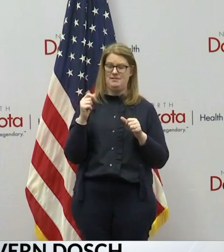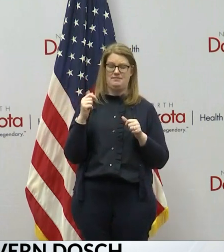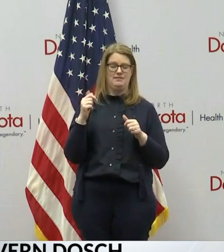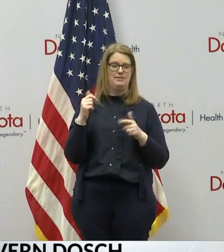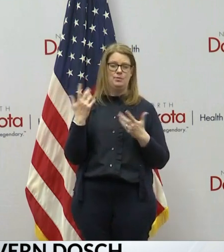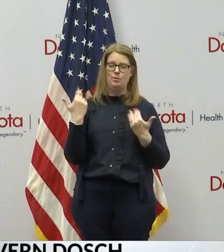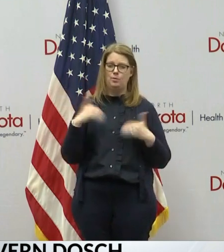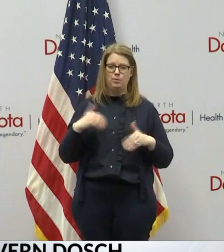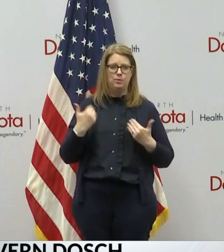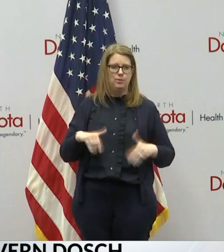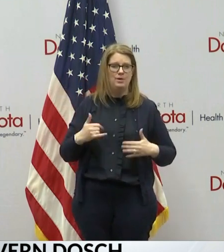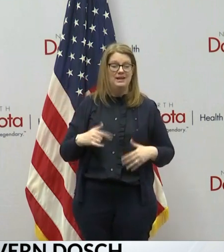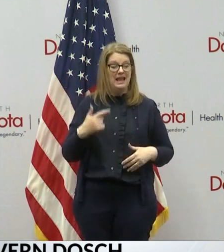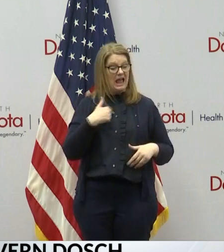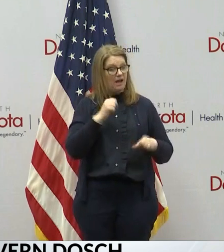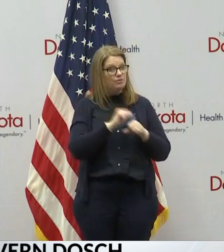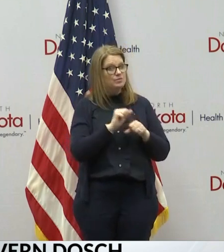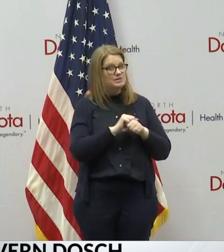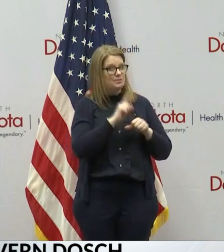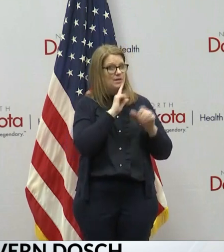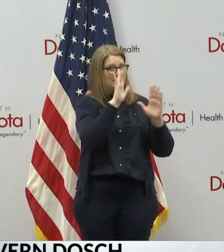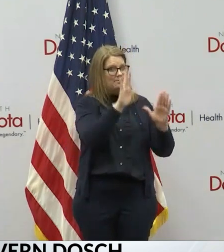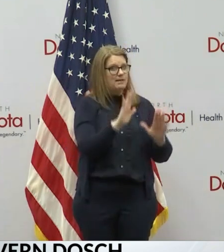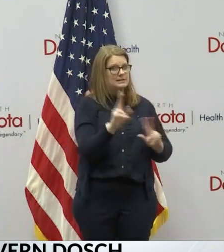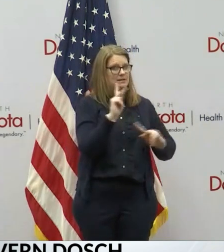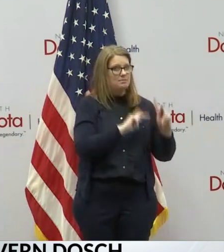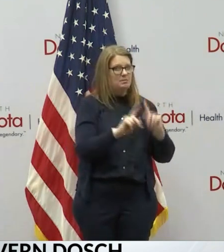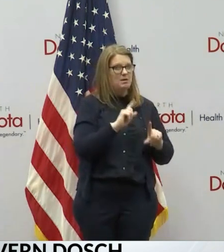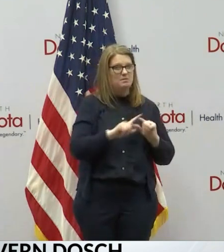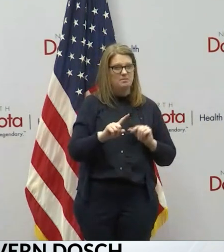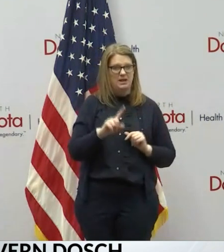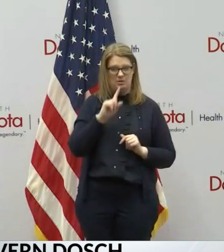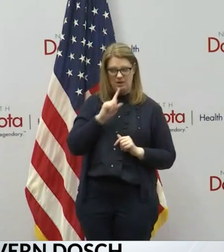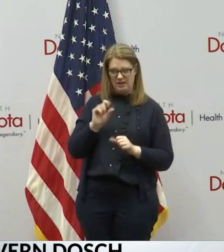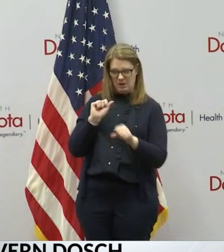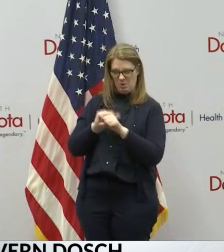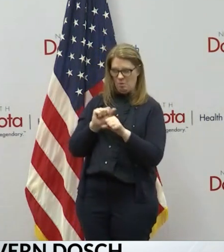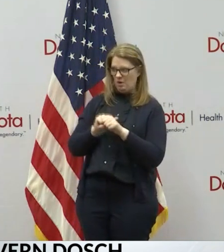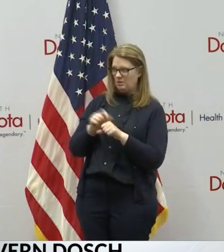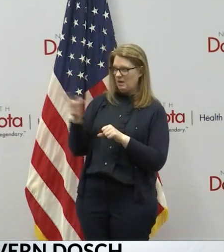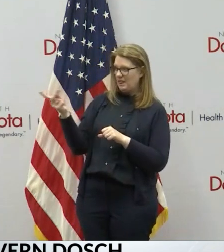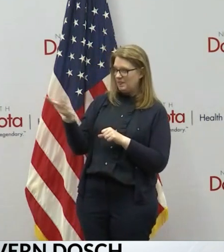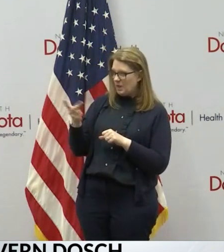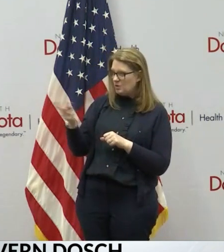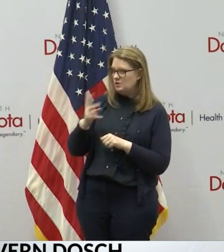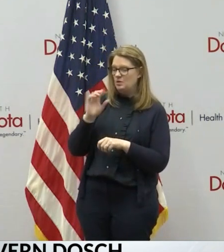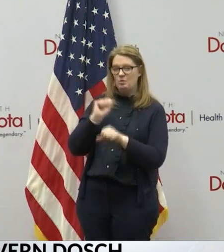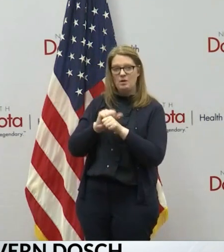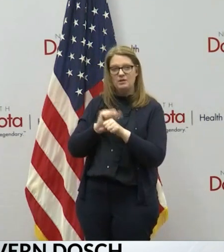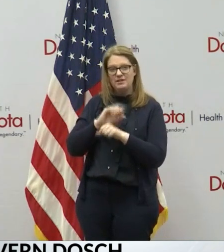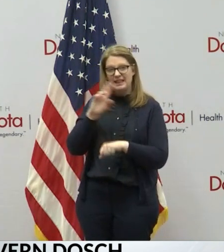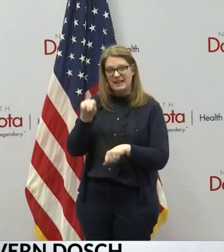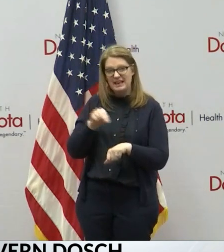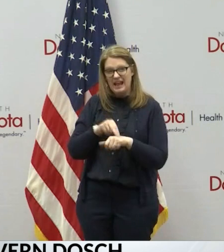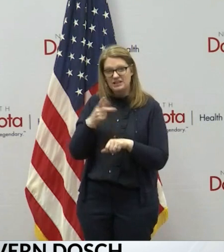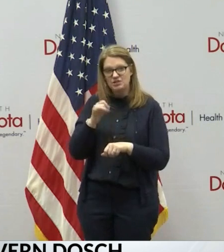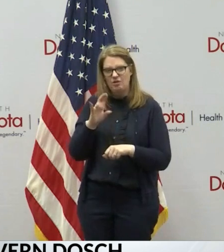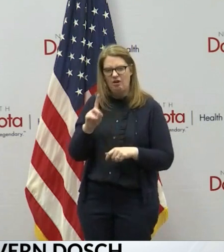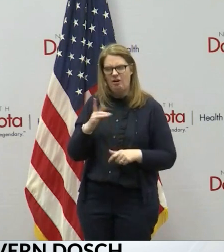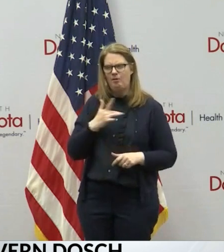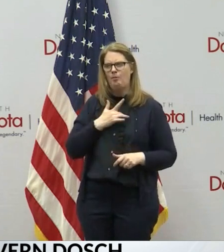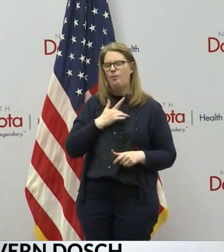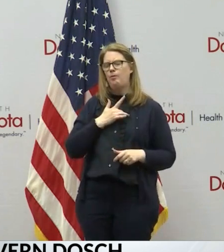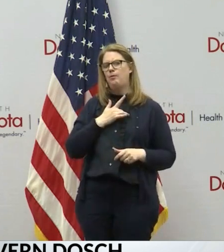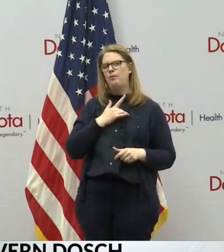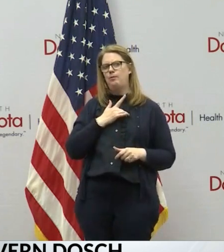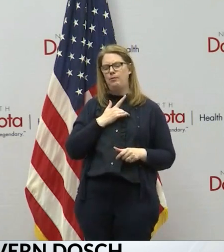I will tell you that being embedded with the National Guard, working shoulder to shoulder with them,